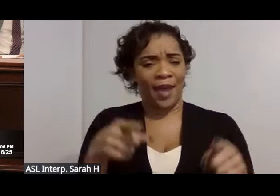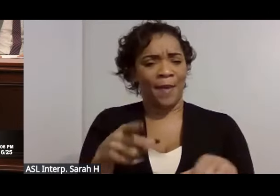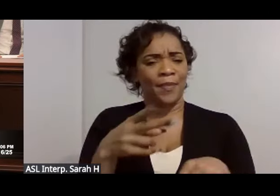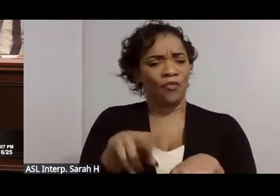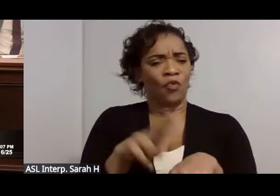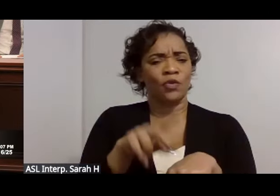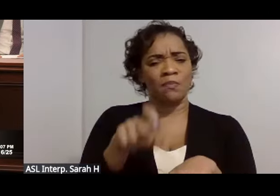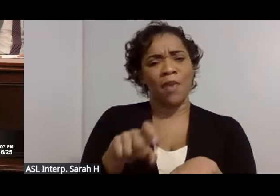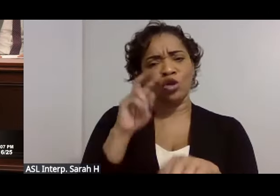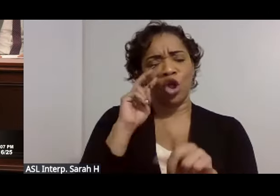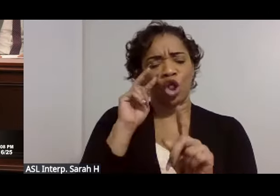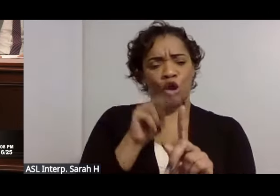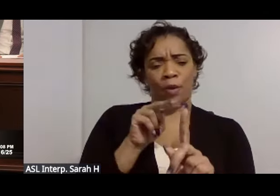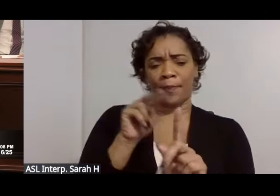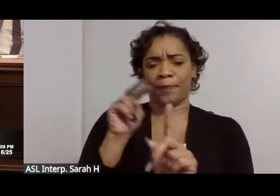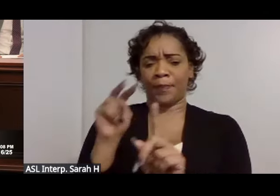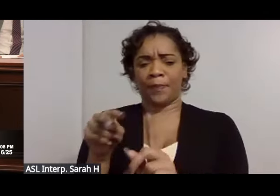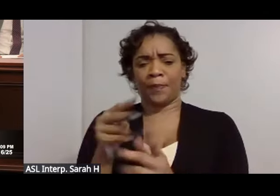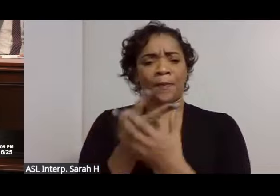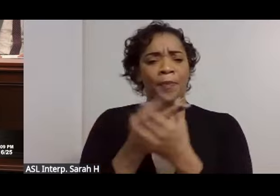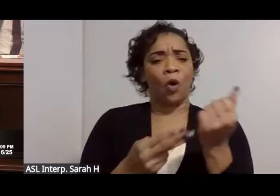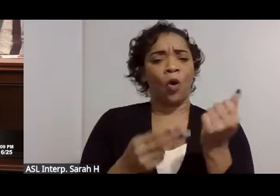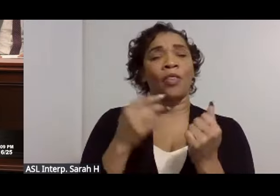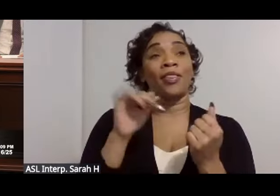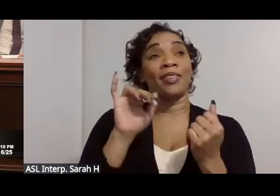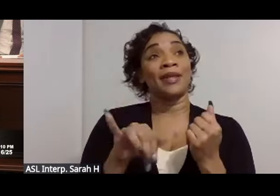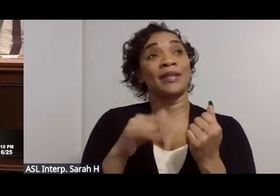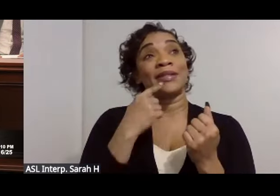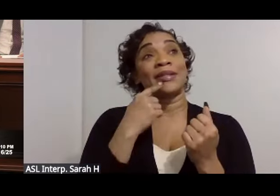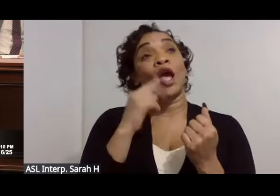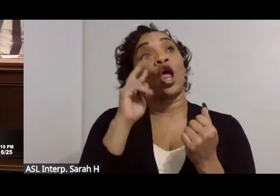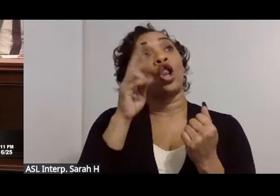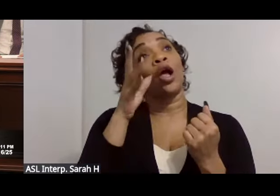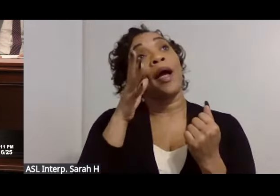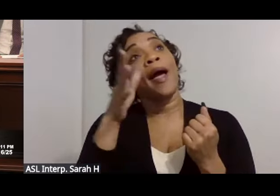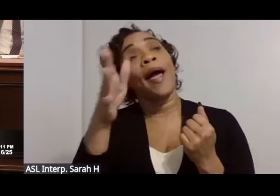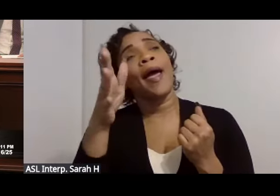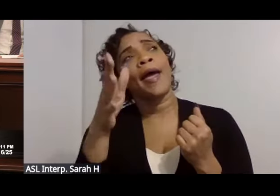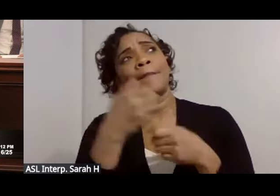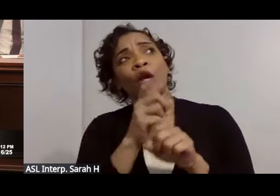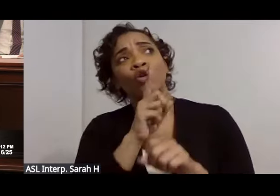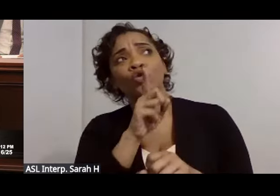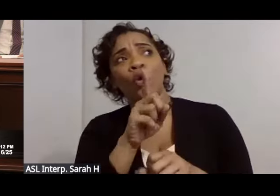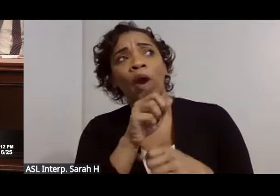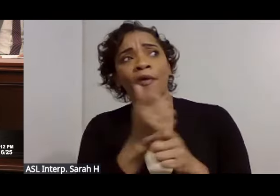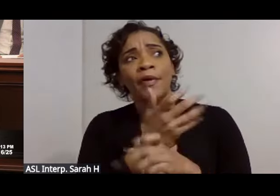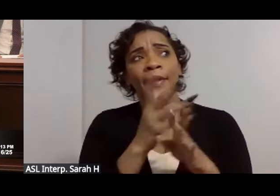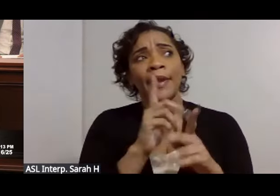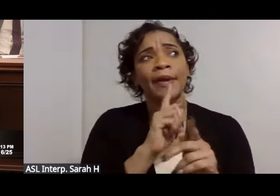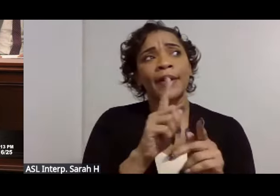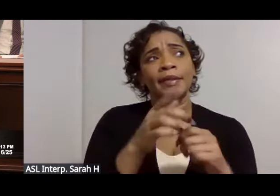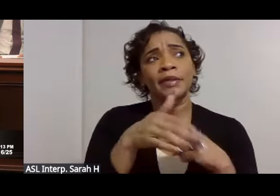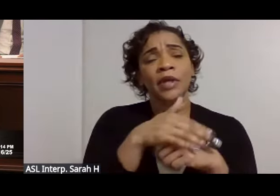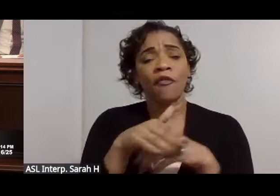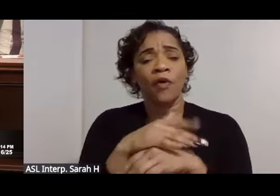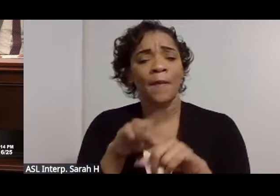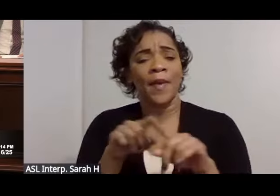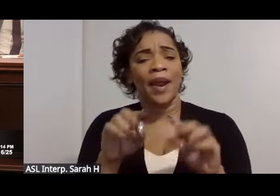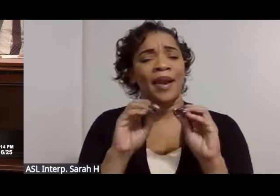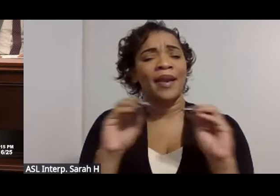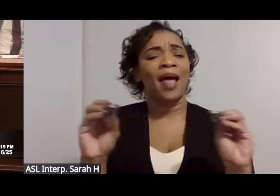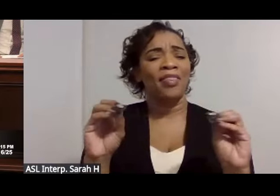and just making sure all the bases are covered, but nothing in this proposal could be said to require the